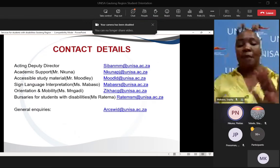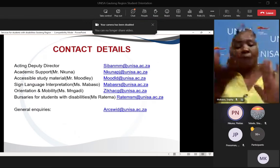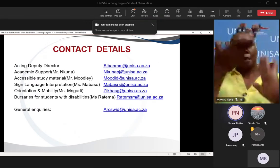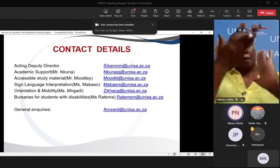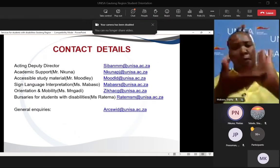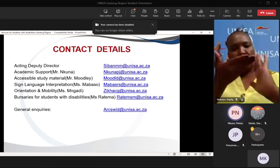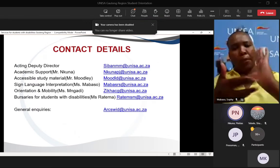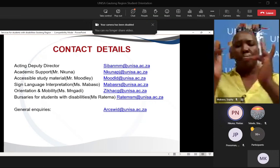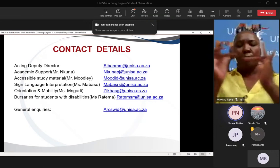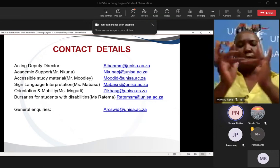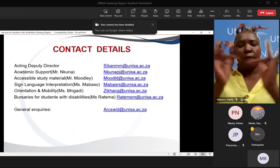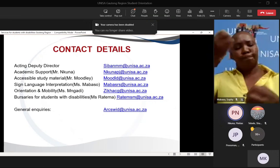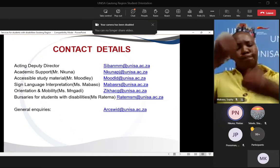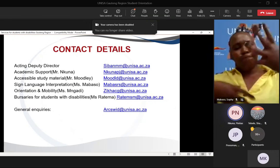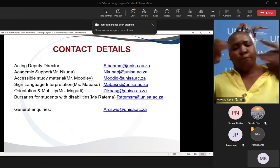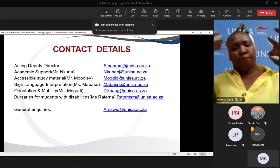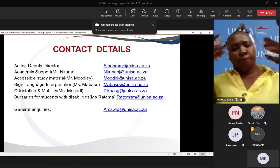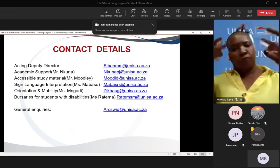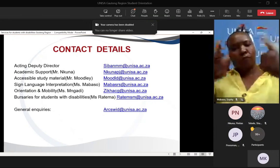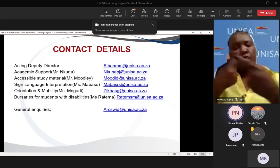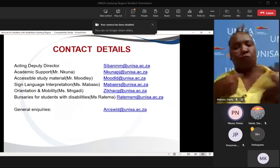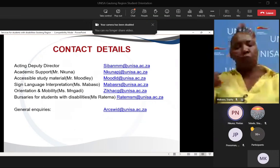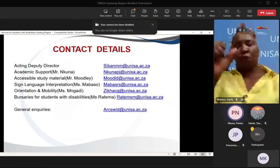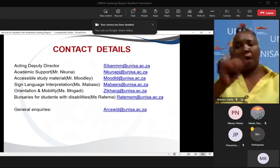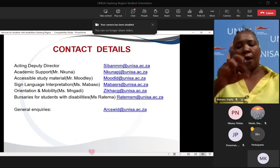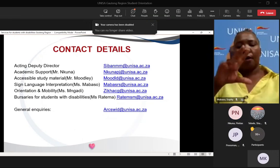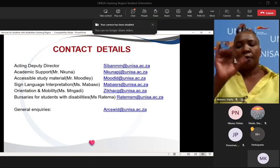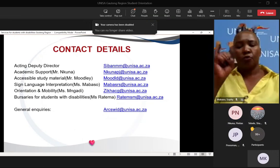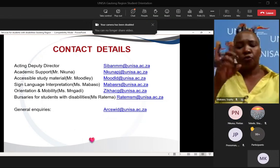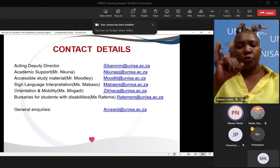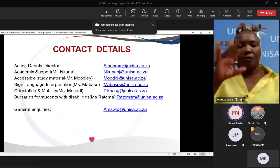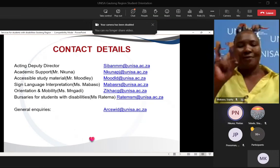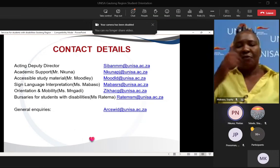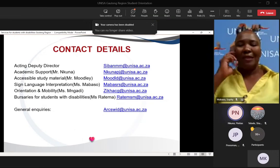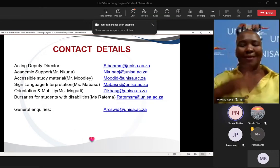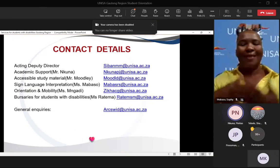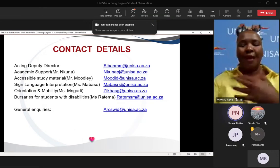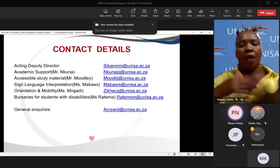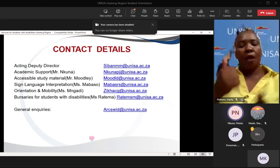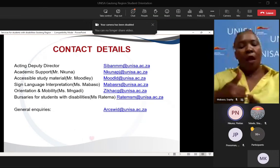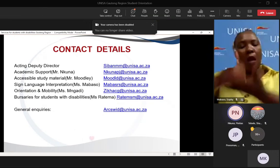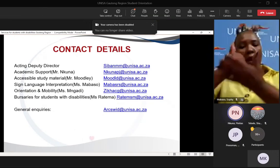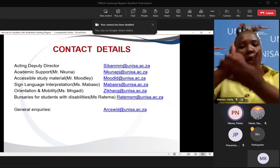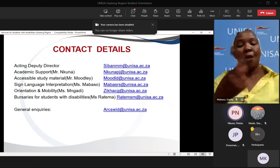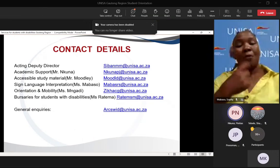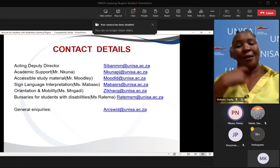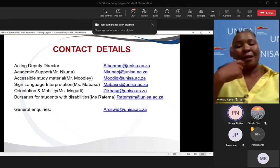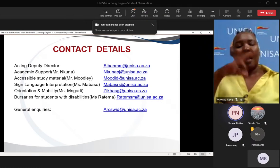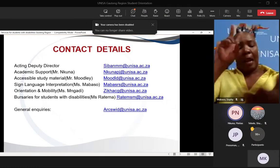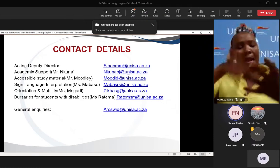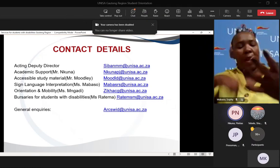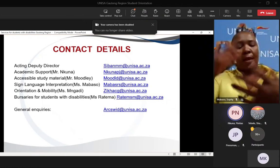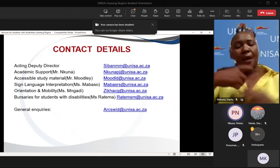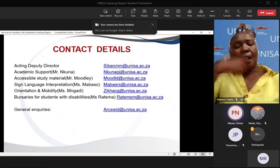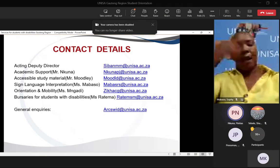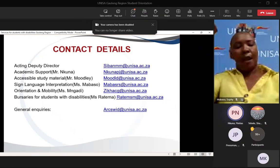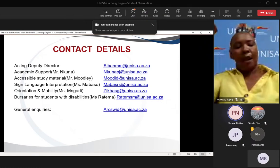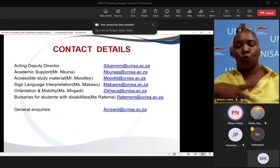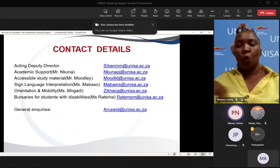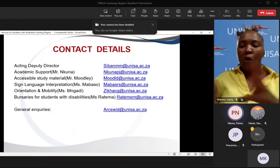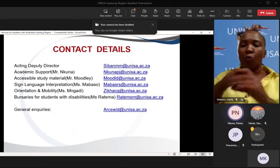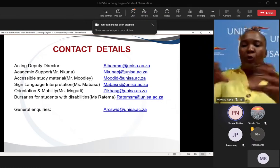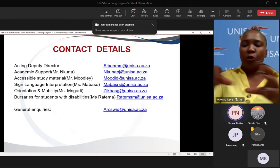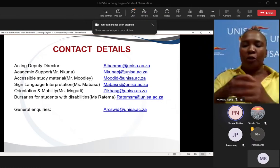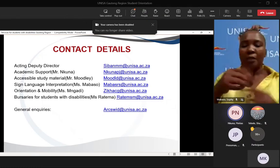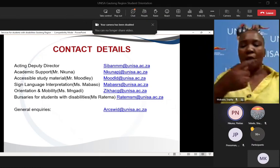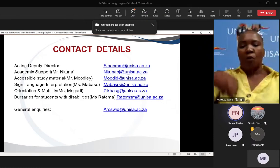our colleague if you need assistance then I'll read them loud just to accommodate